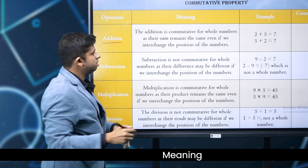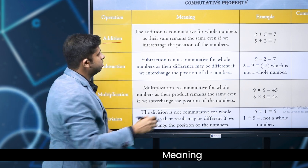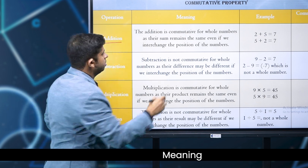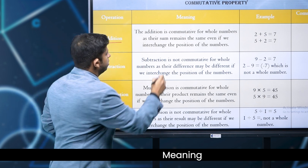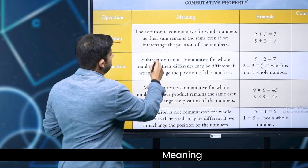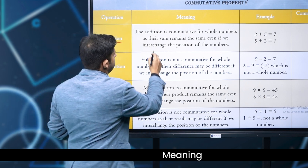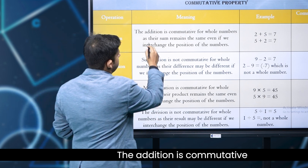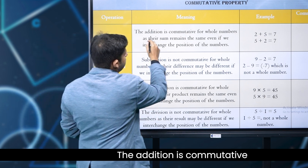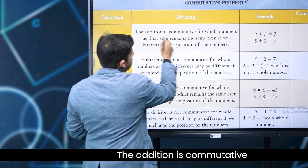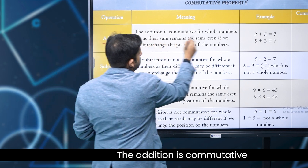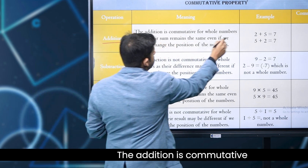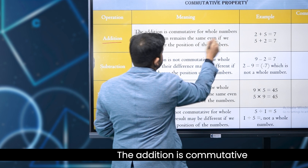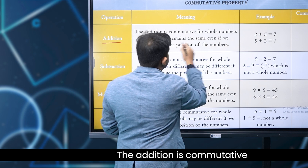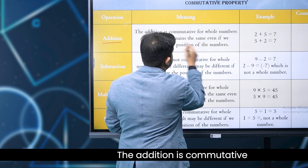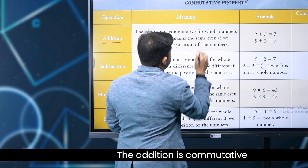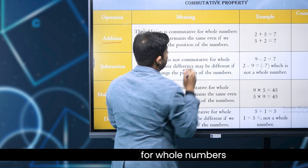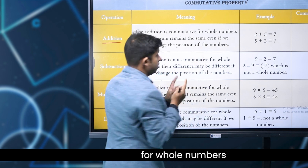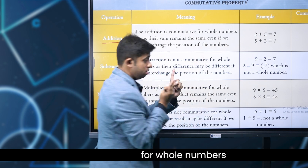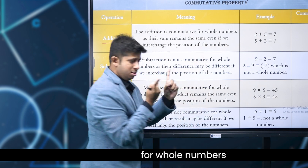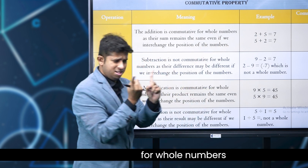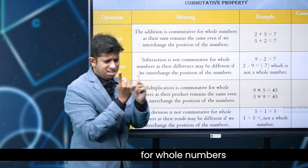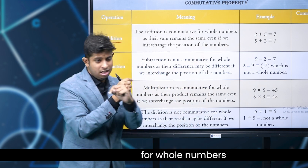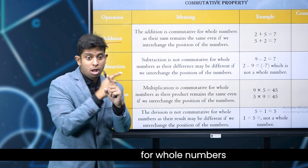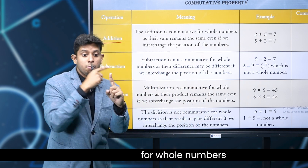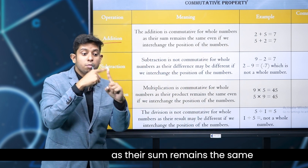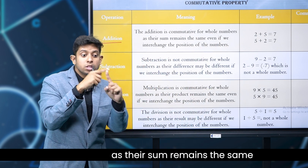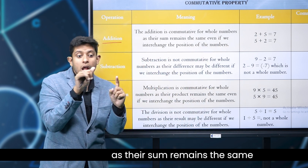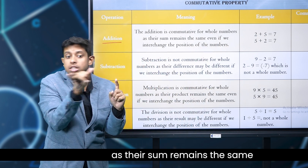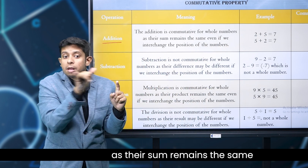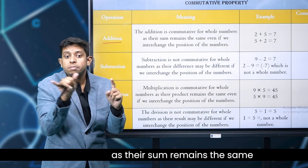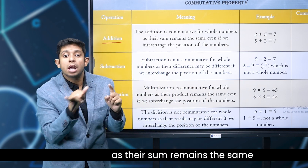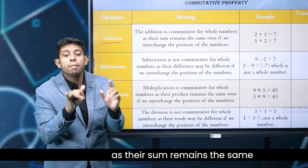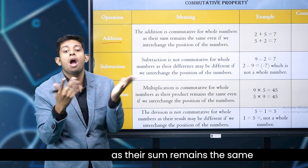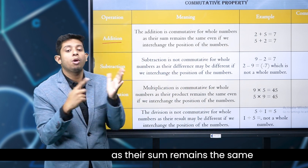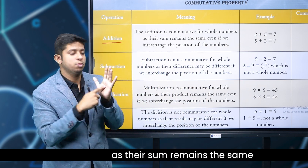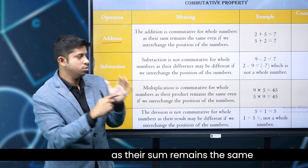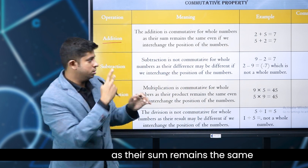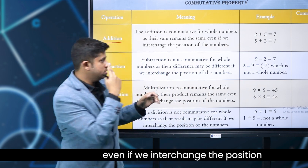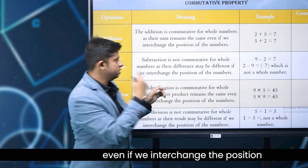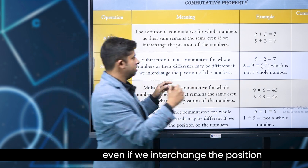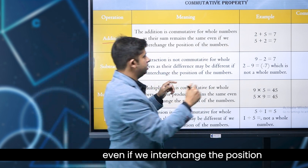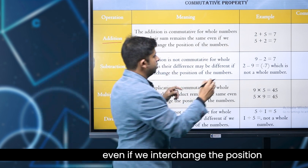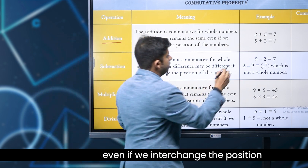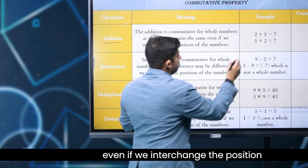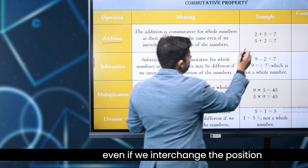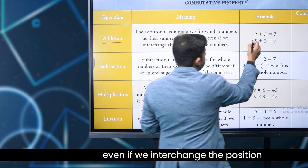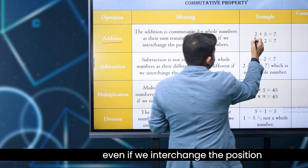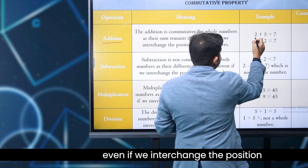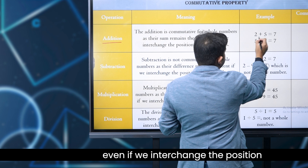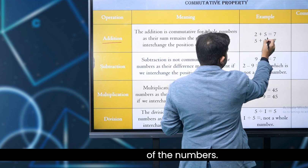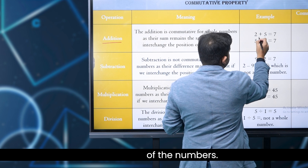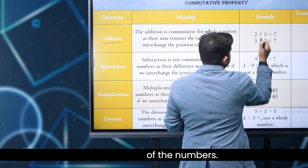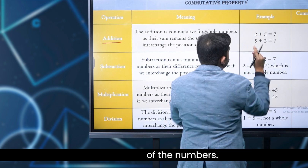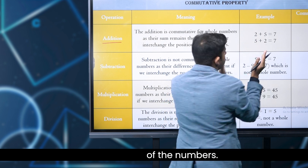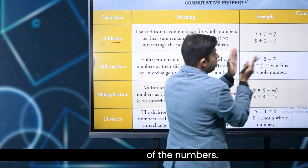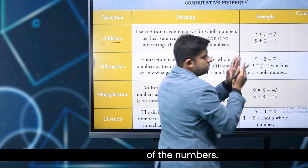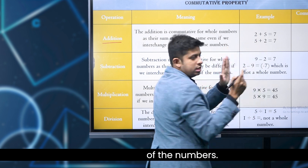Meaning, the addition is commutative for whole numbers as their sum remains the same even if we interchange the position of the numbers. For